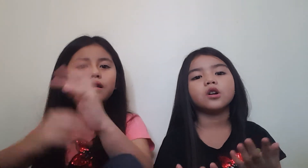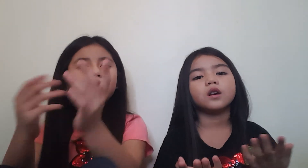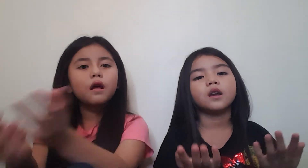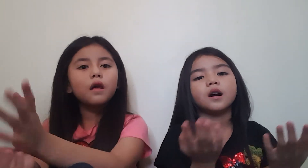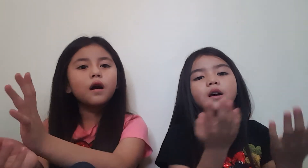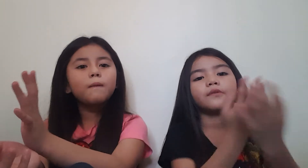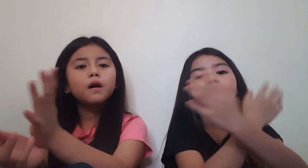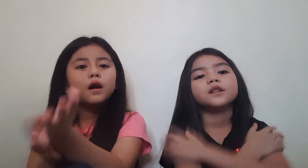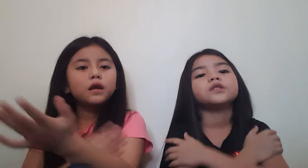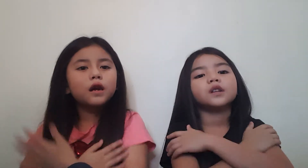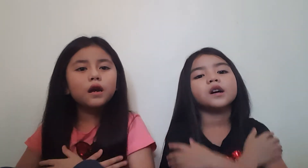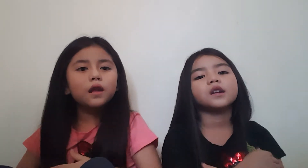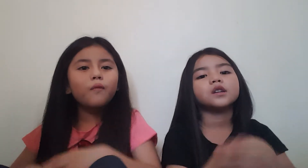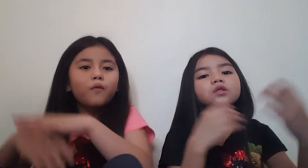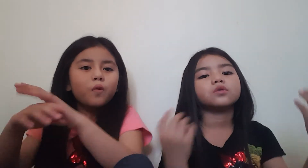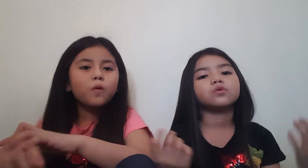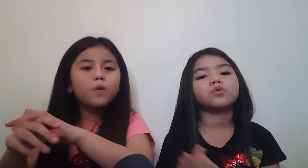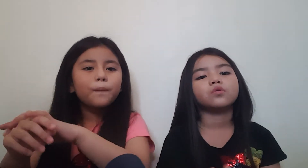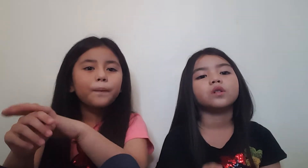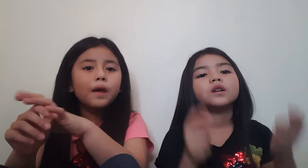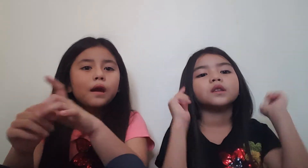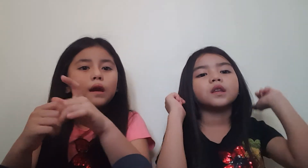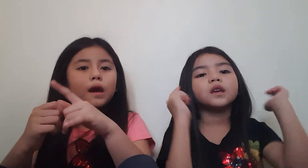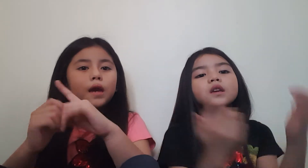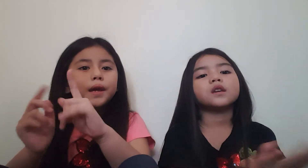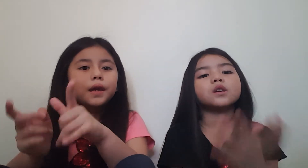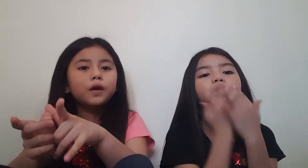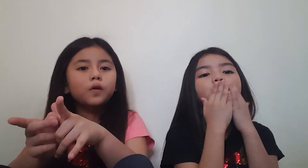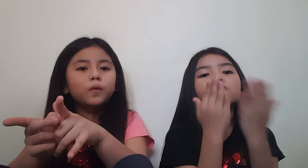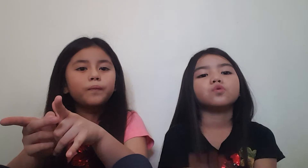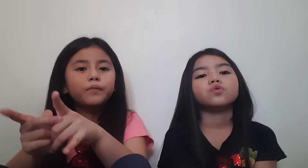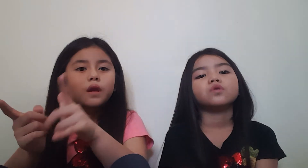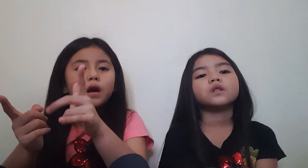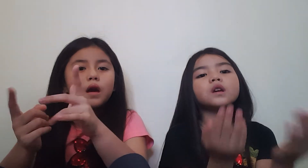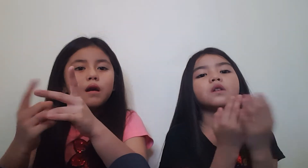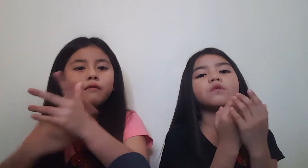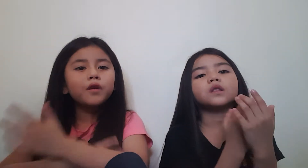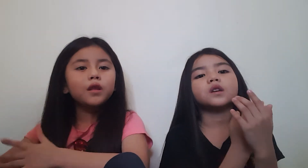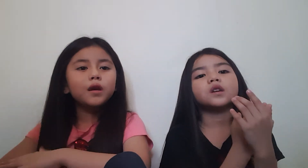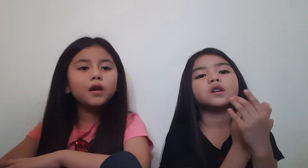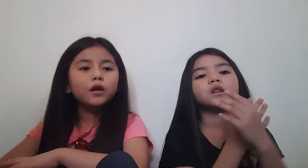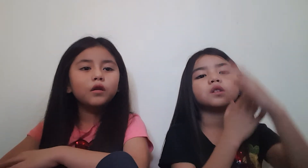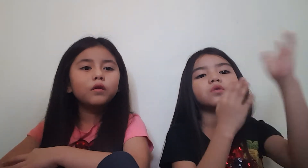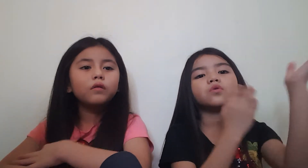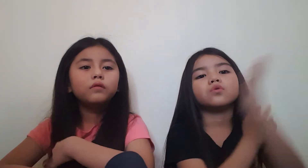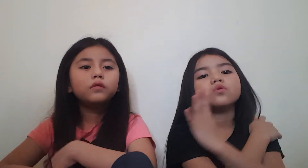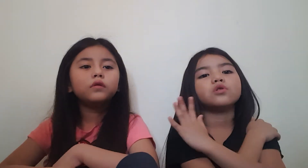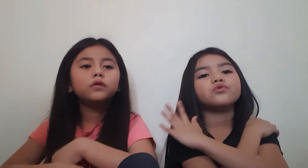love You're shining through I'm you For everything you do